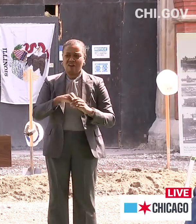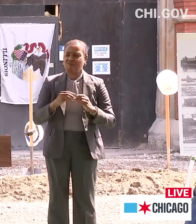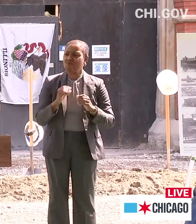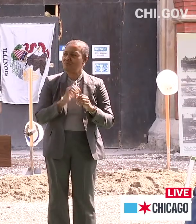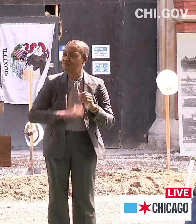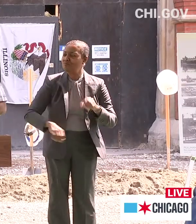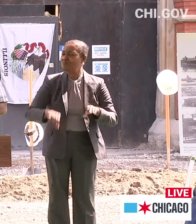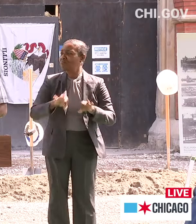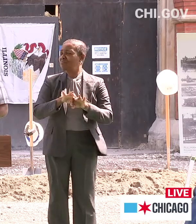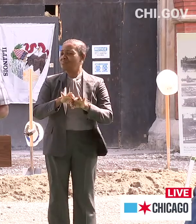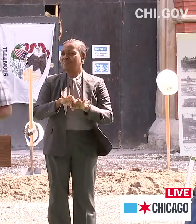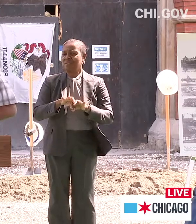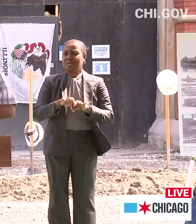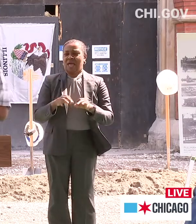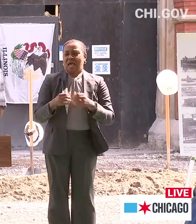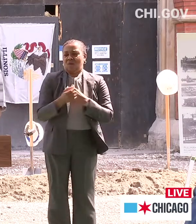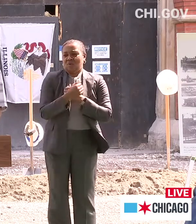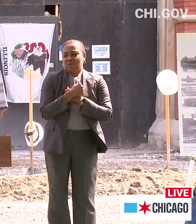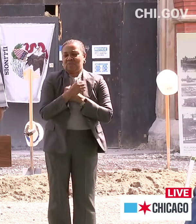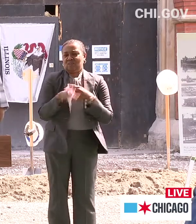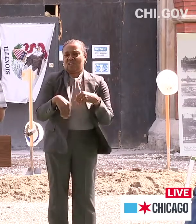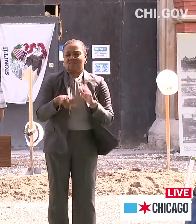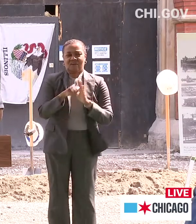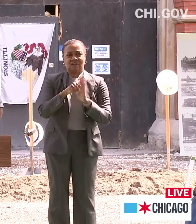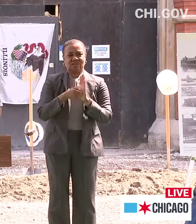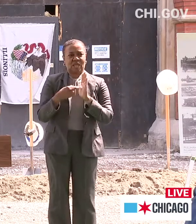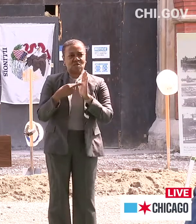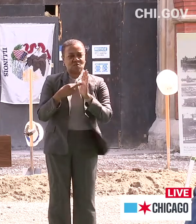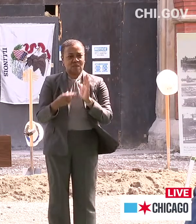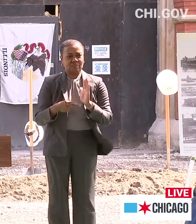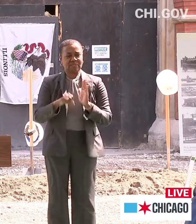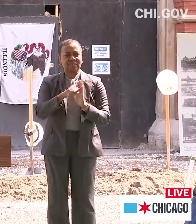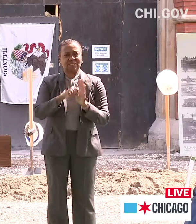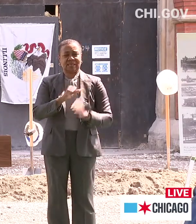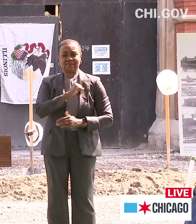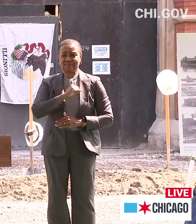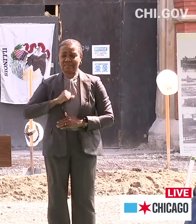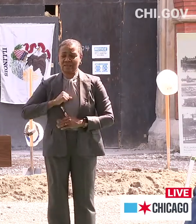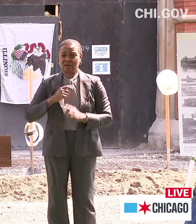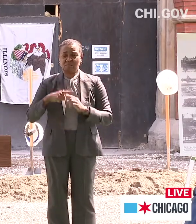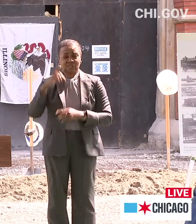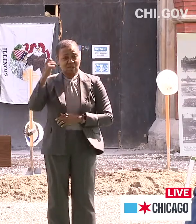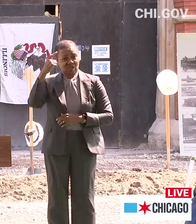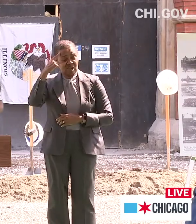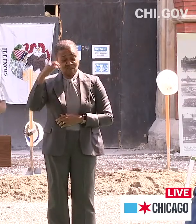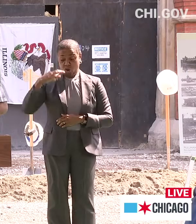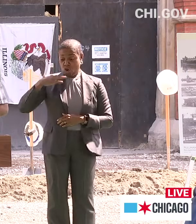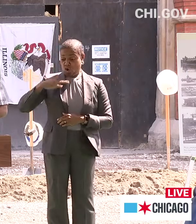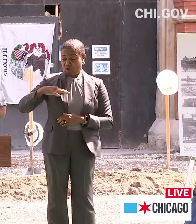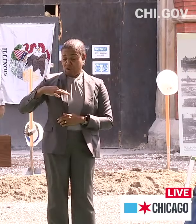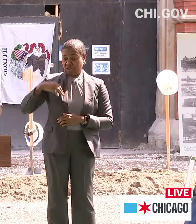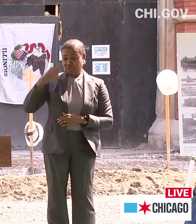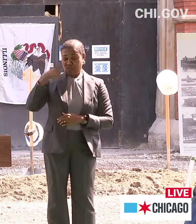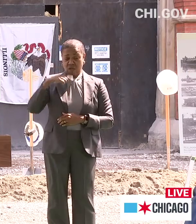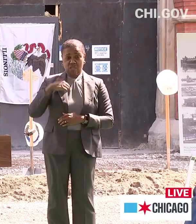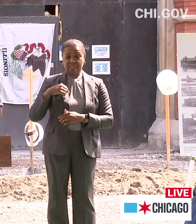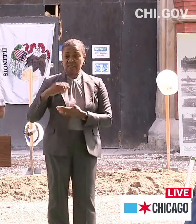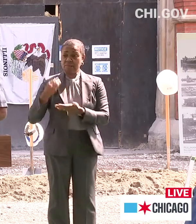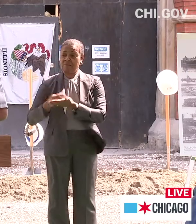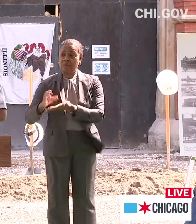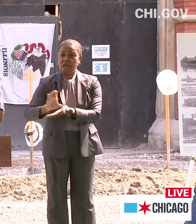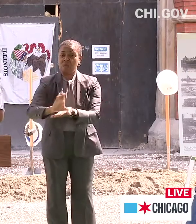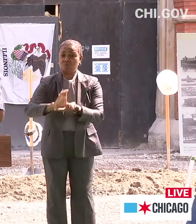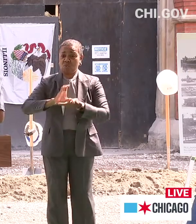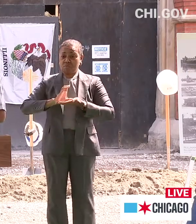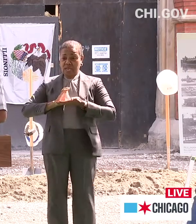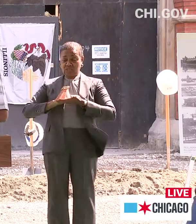And as much as I would love to give our state reps and state senators and even our governor credit for the appropriation of